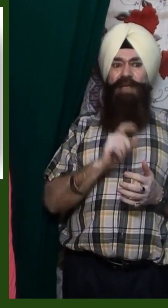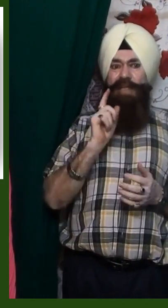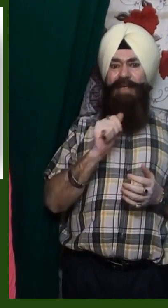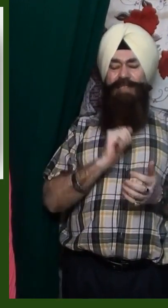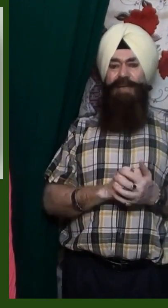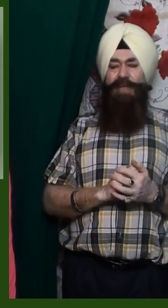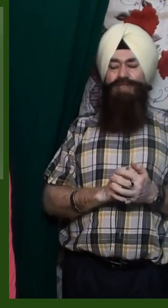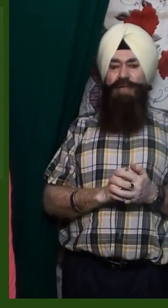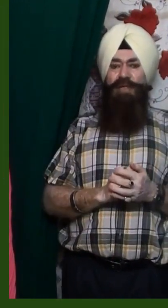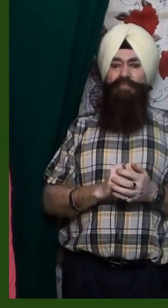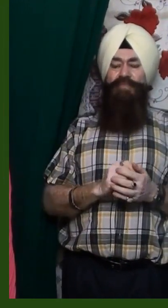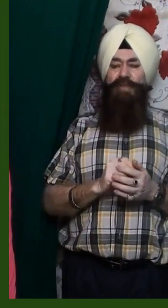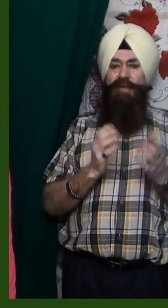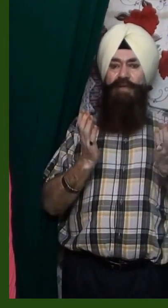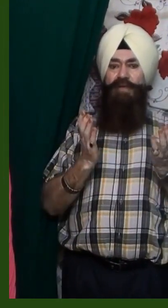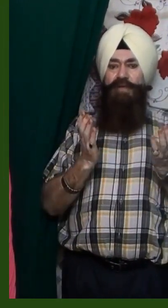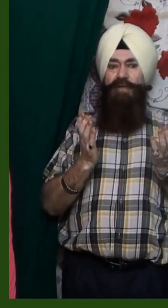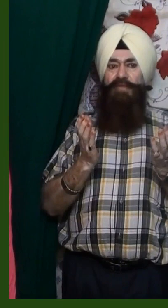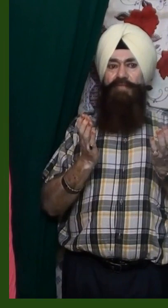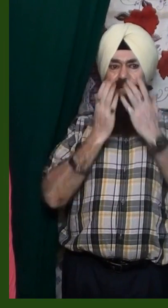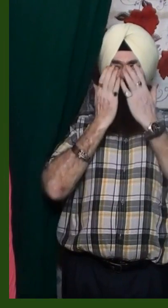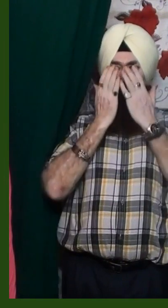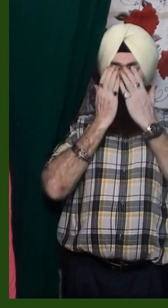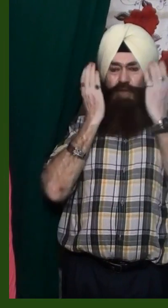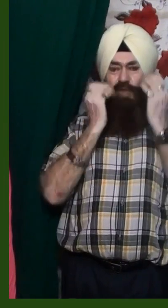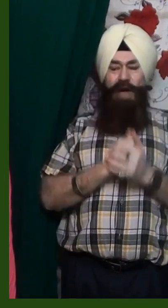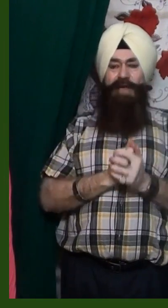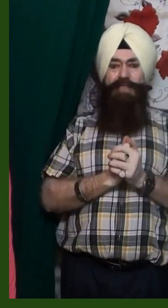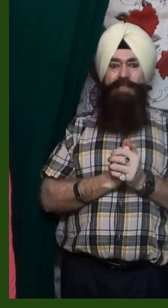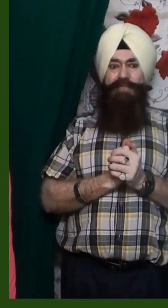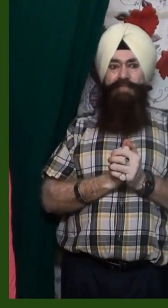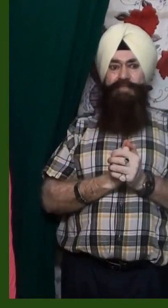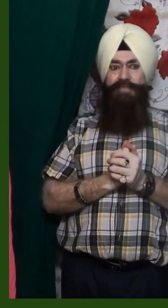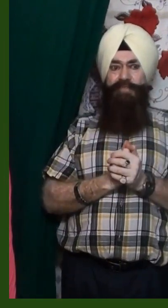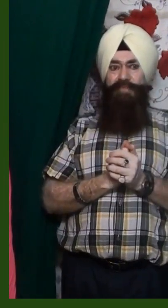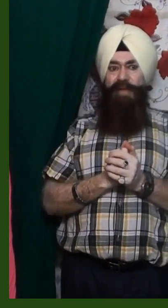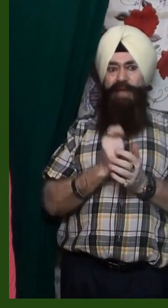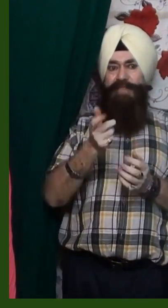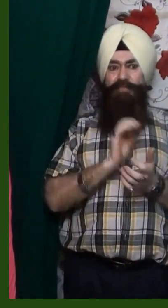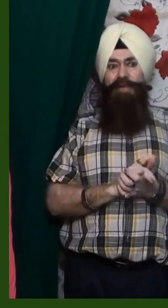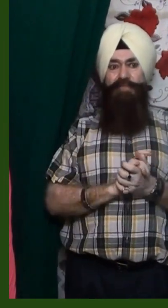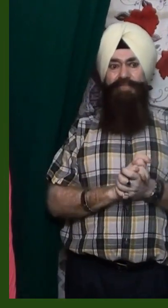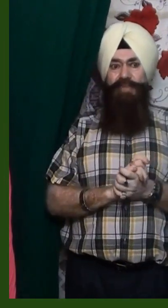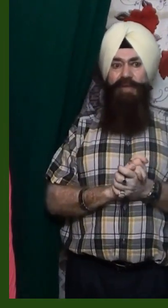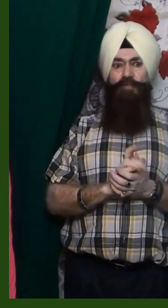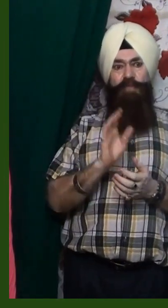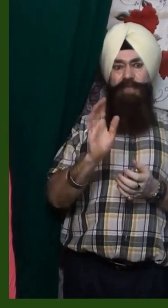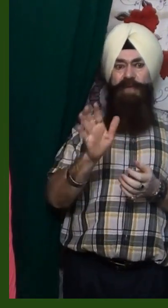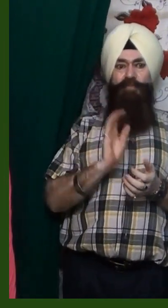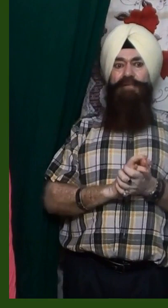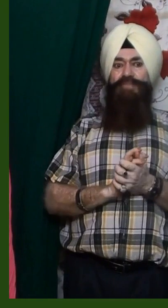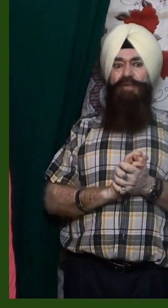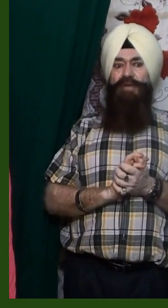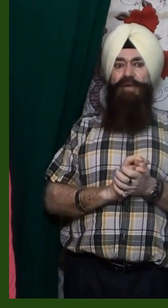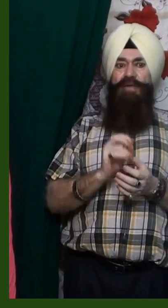feel the acceleration when you close your eyes. Example would